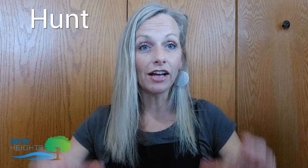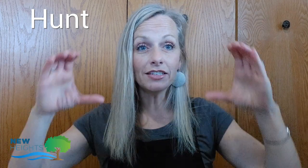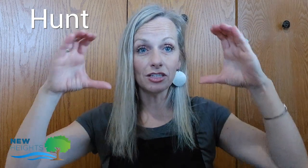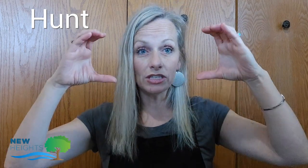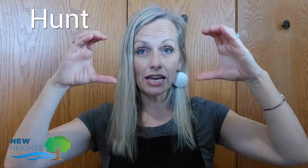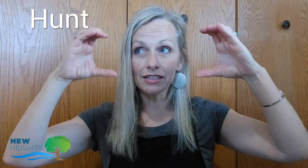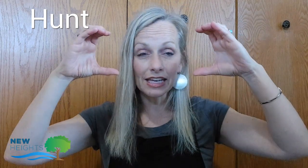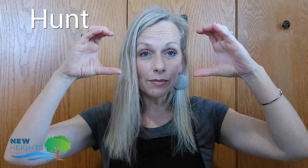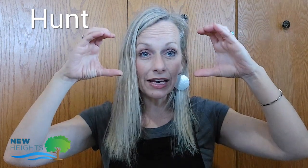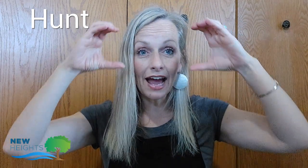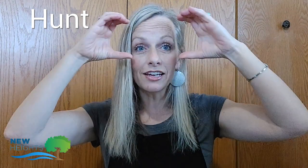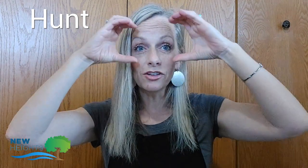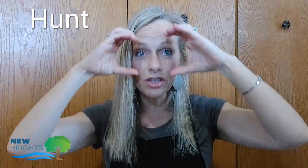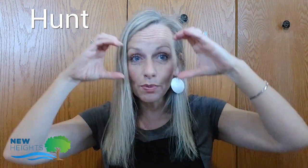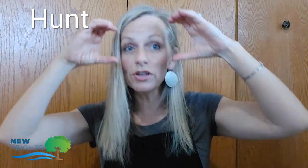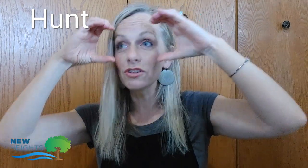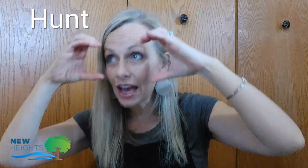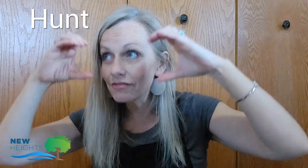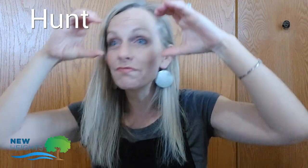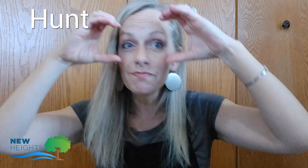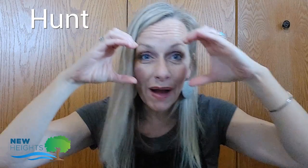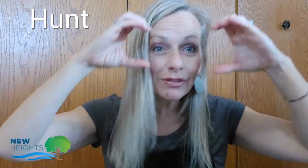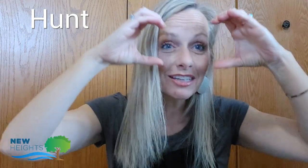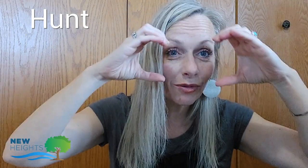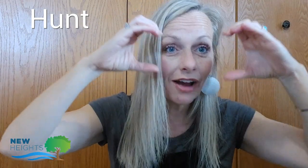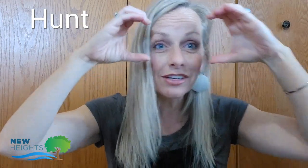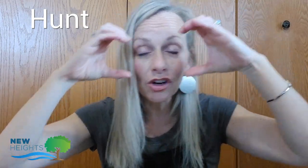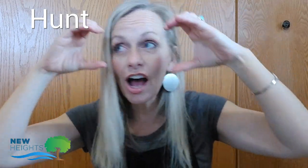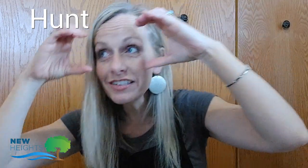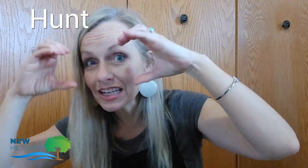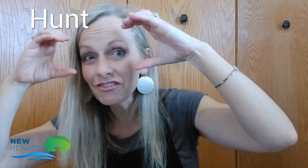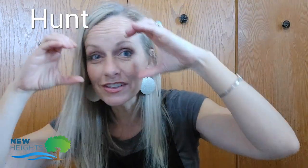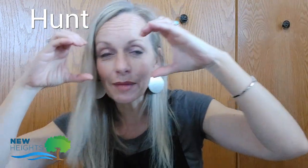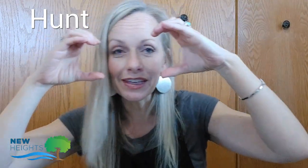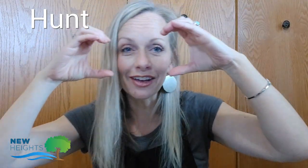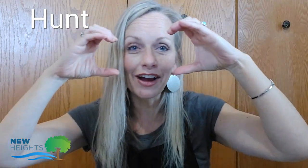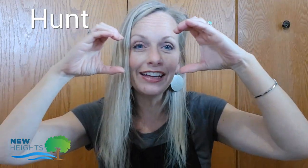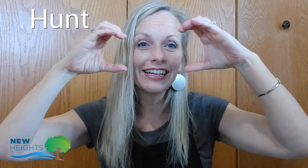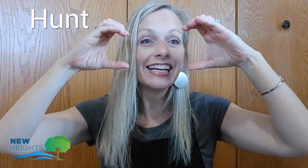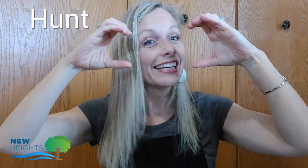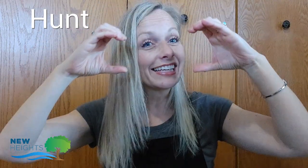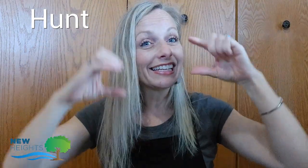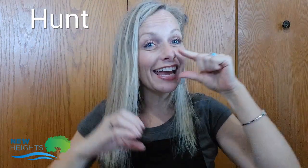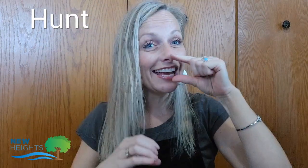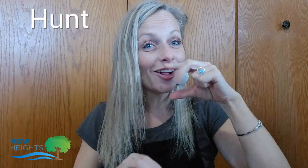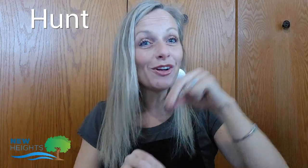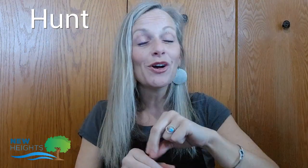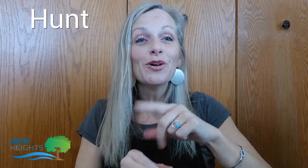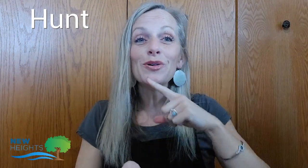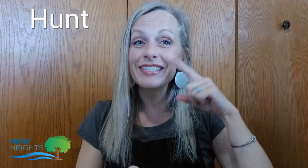hunt as you take, it's like the binoculars that you put and you're kind of bouncing around as you're hunting for something. All right. Gail, who's